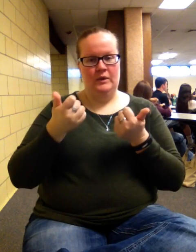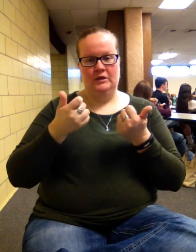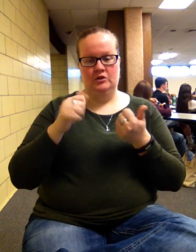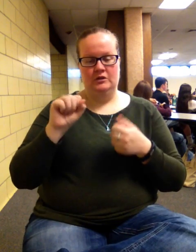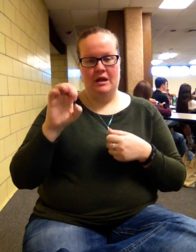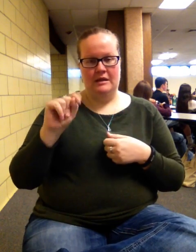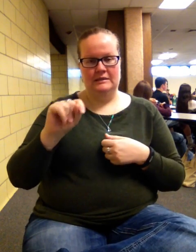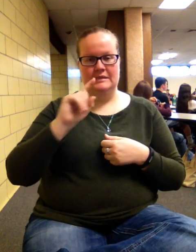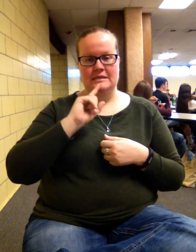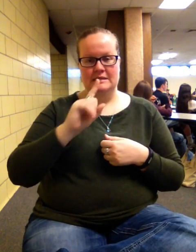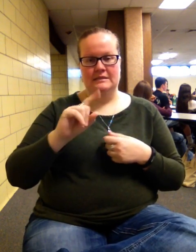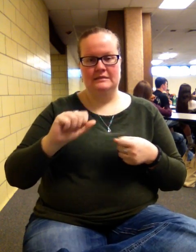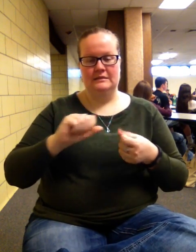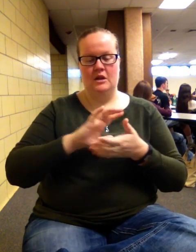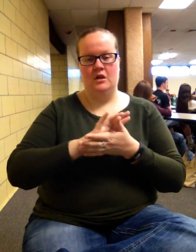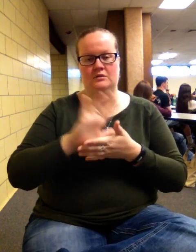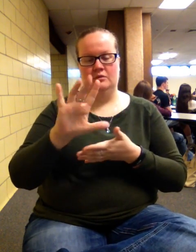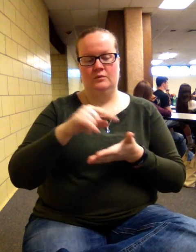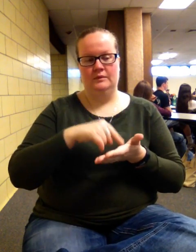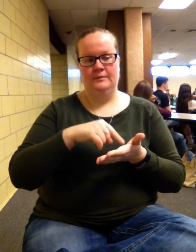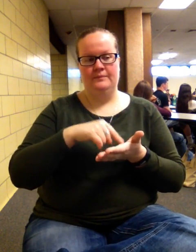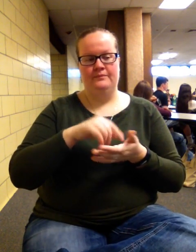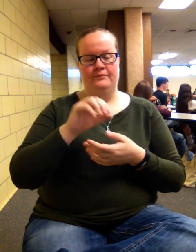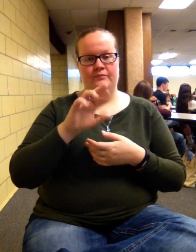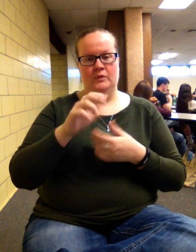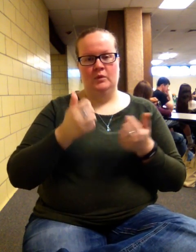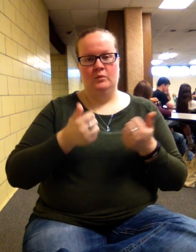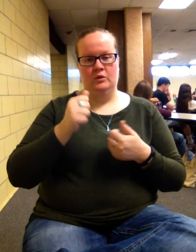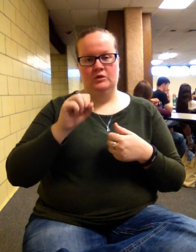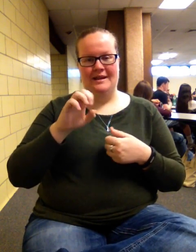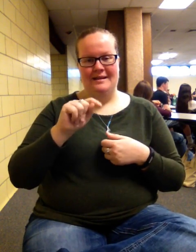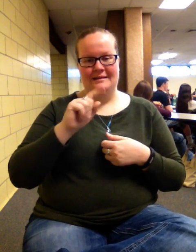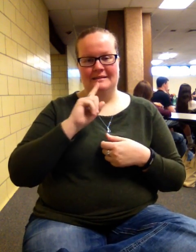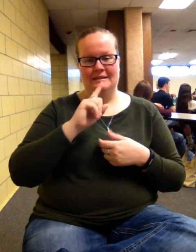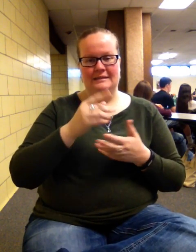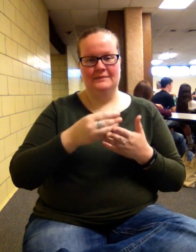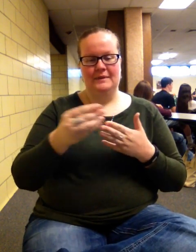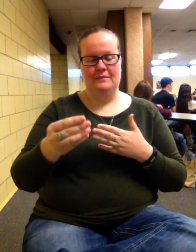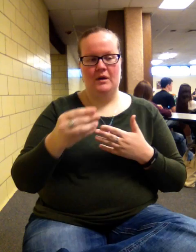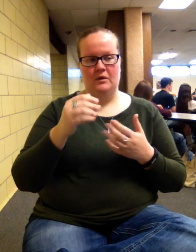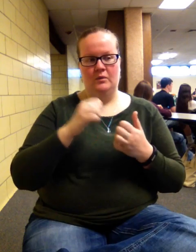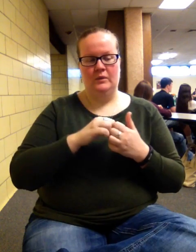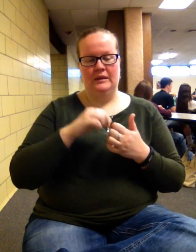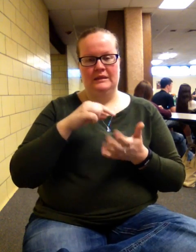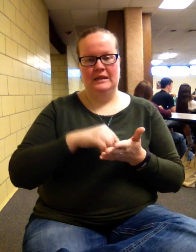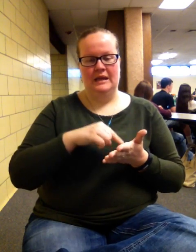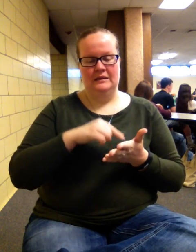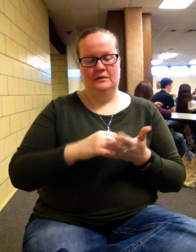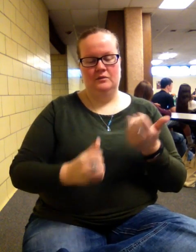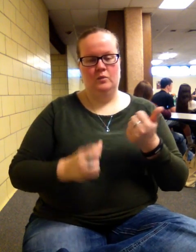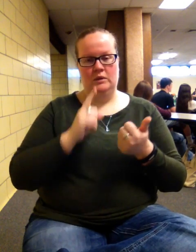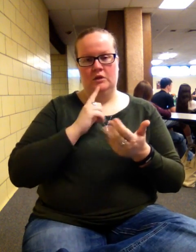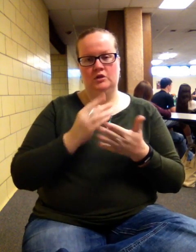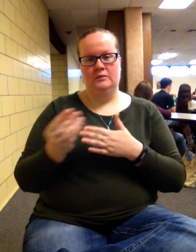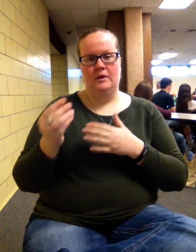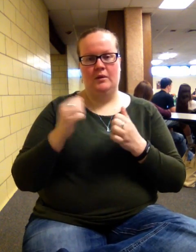are causing the debt, or which assets are being purchased with debt and which assets are being purchased with equity cash